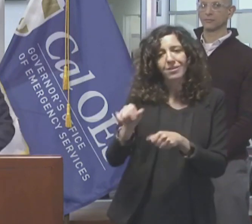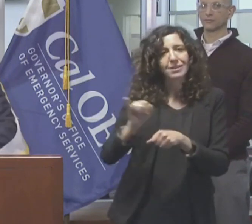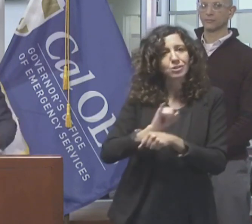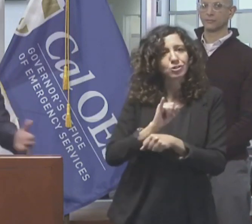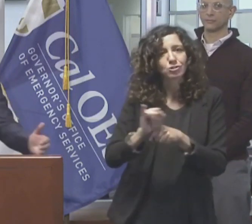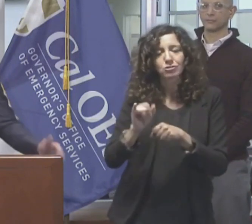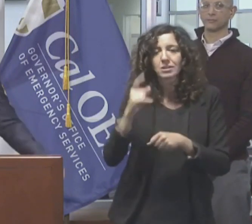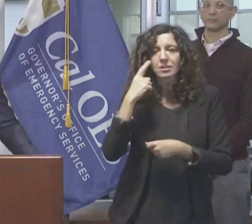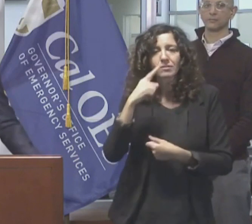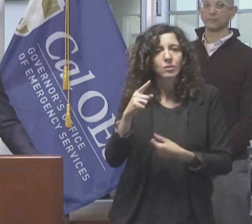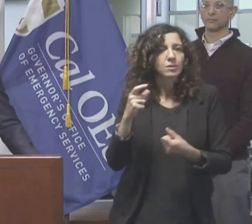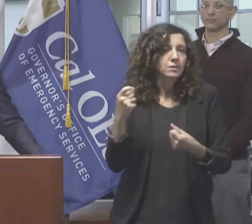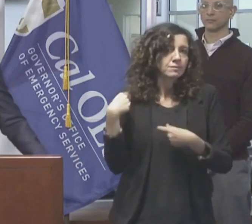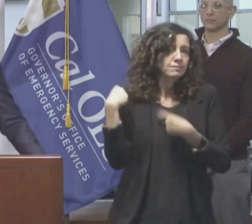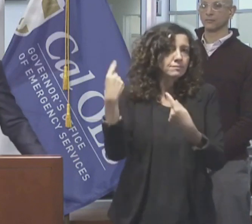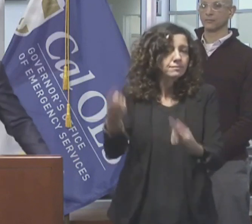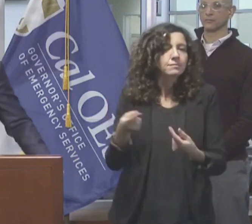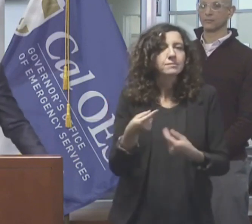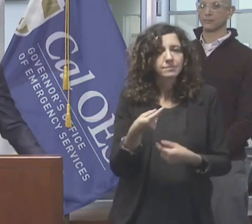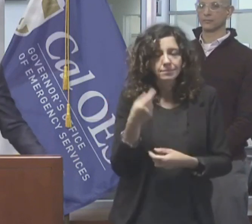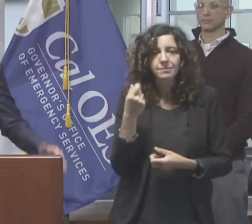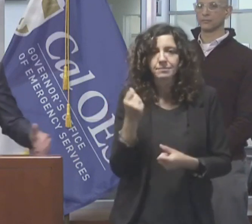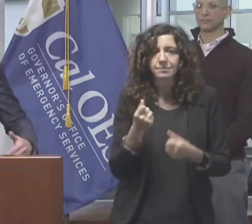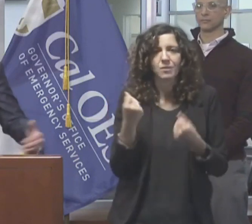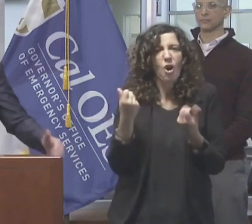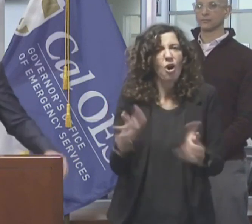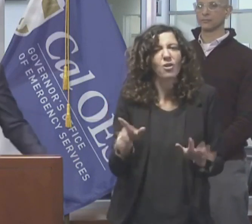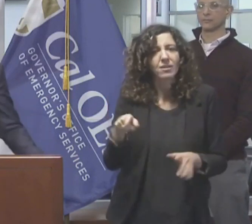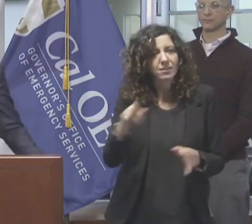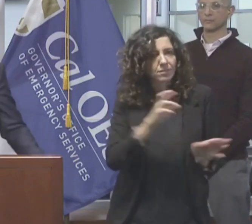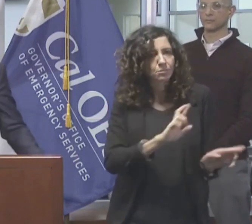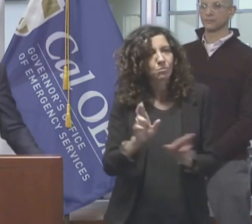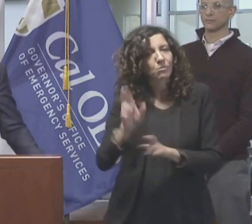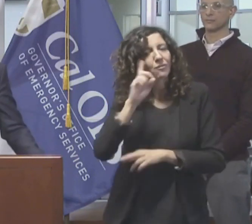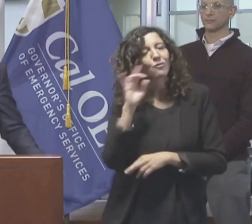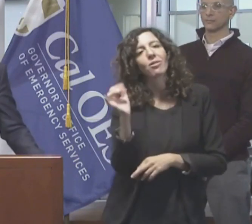almost universally. I imagine they are expecting it and are already preparing